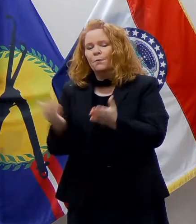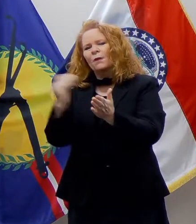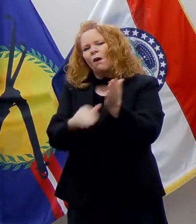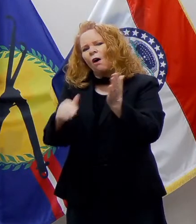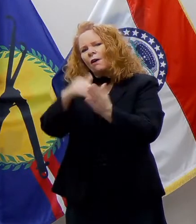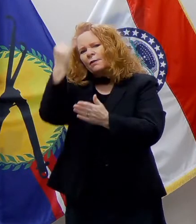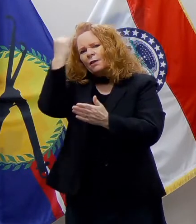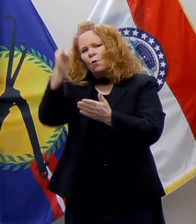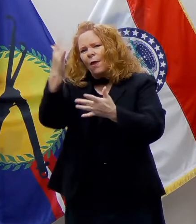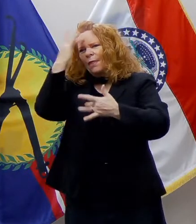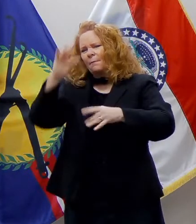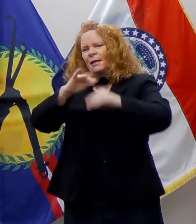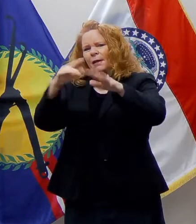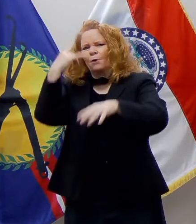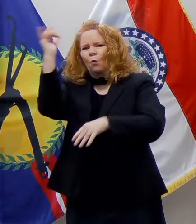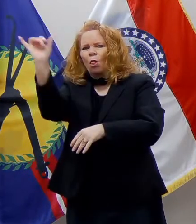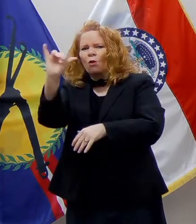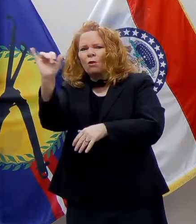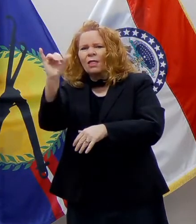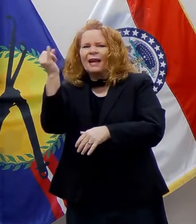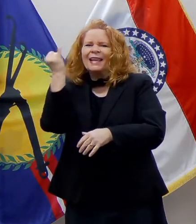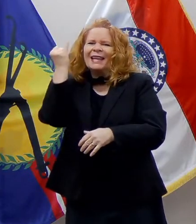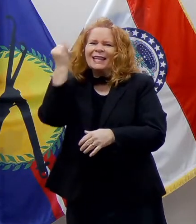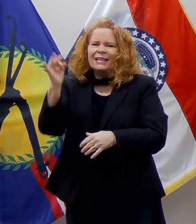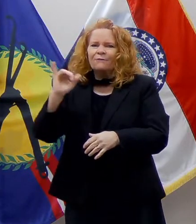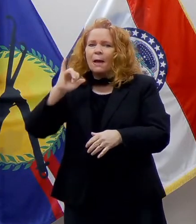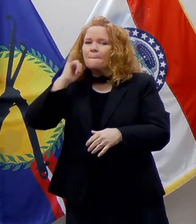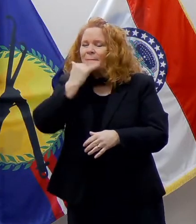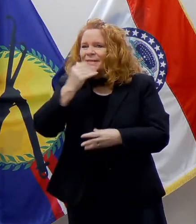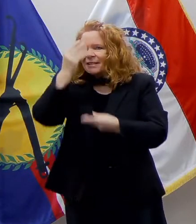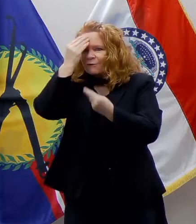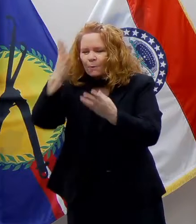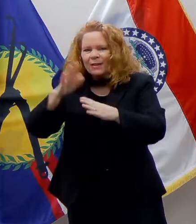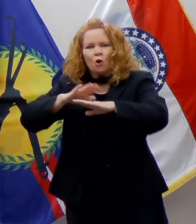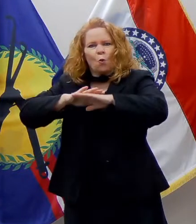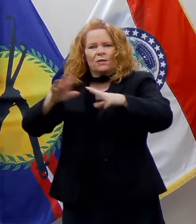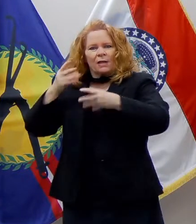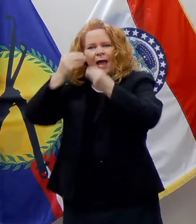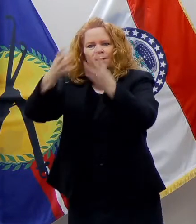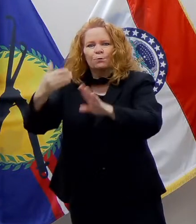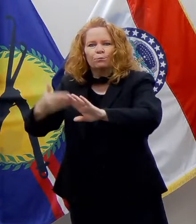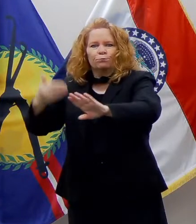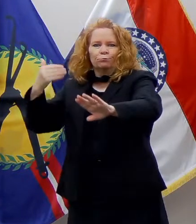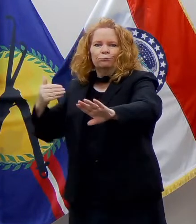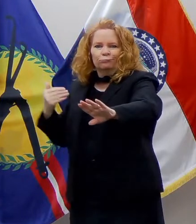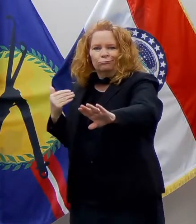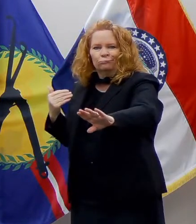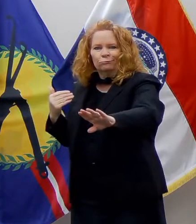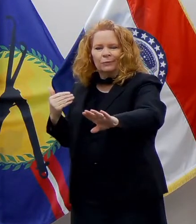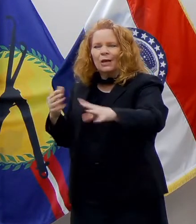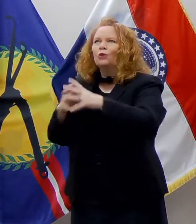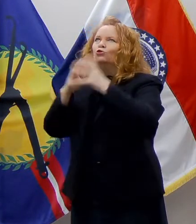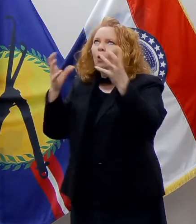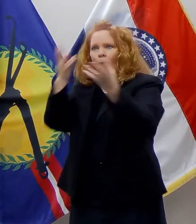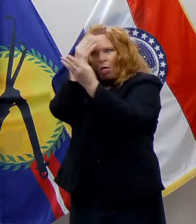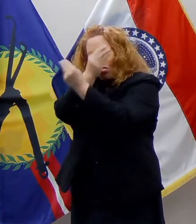this pandemic would look like if misinformation had not been spread so widely and so